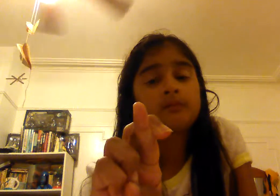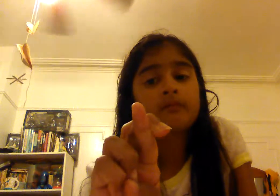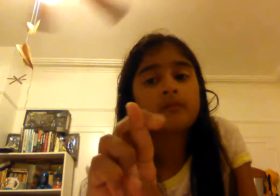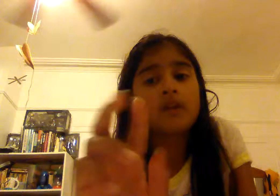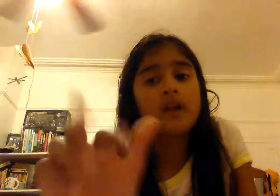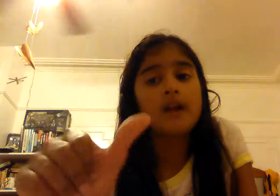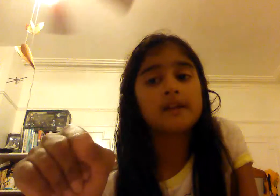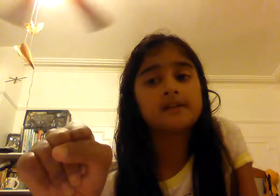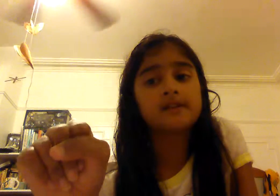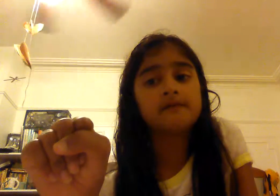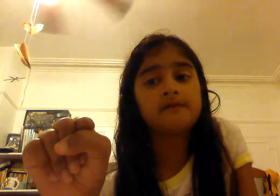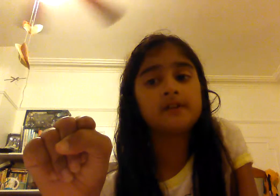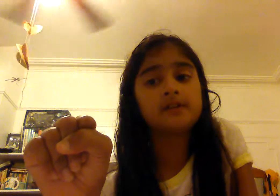S is a fist,